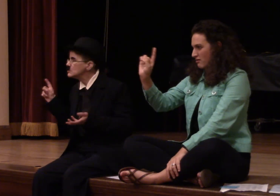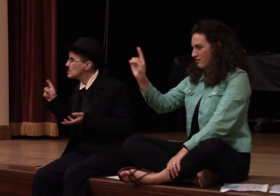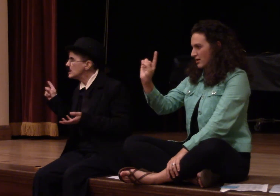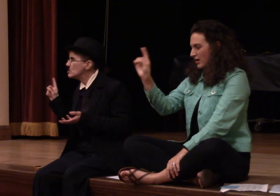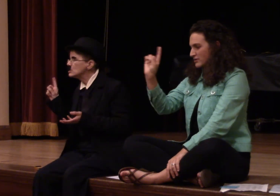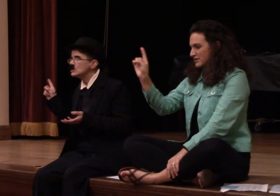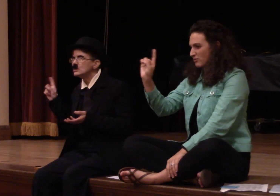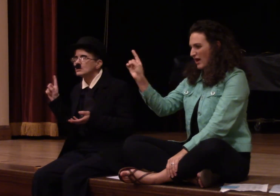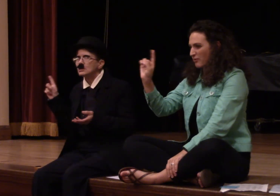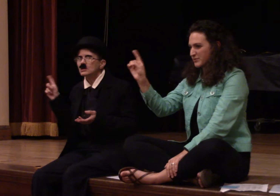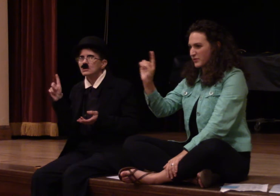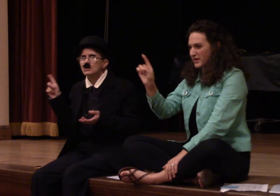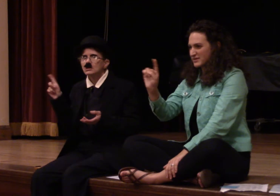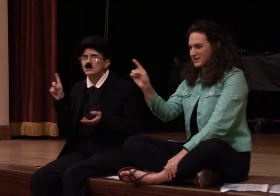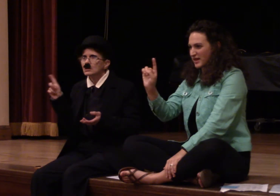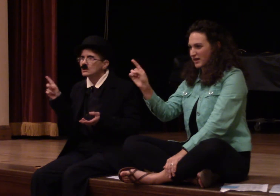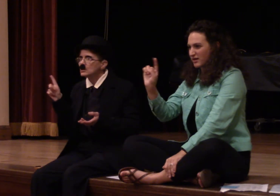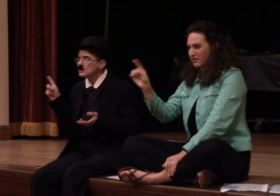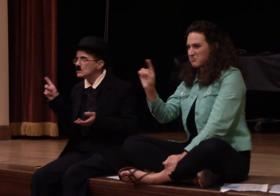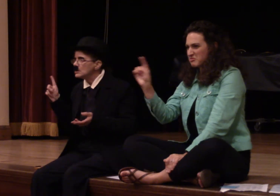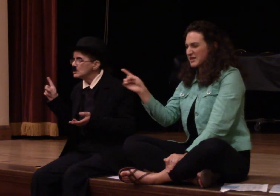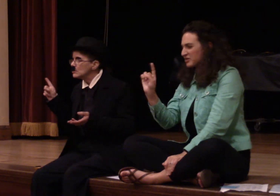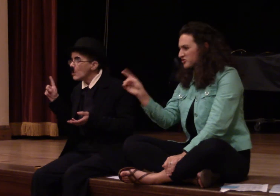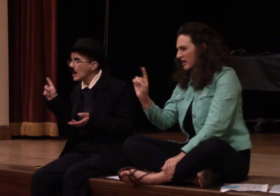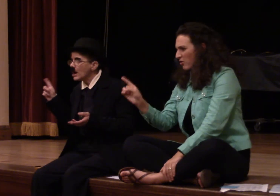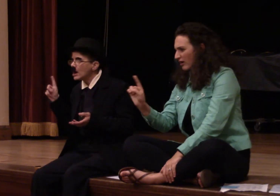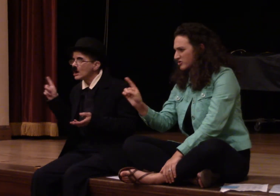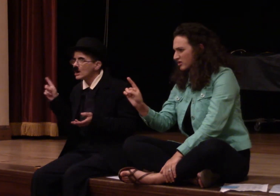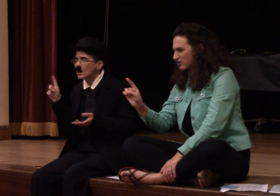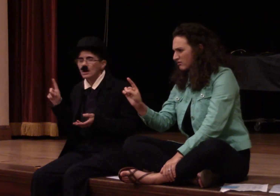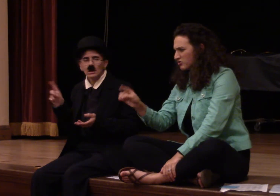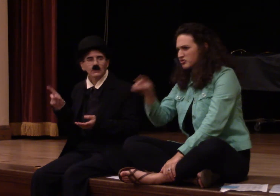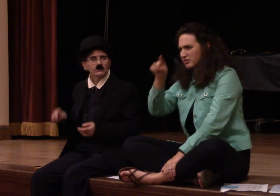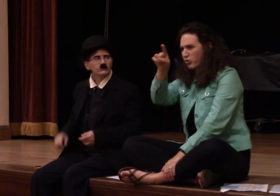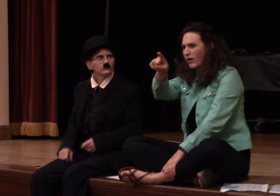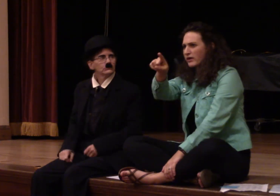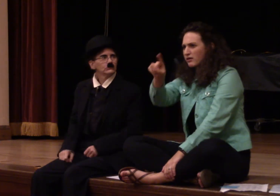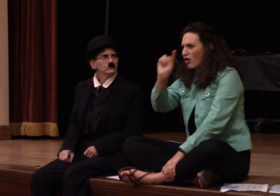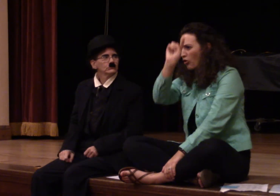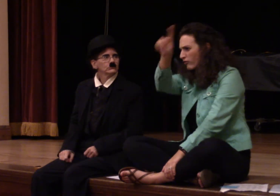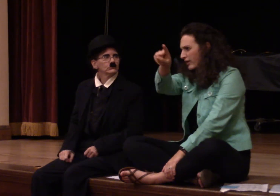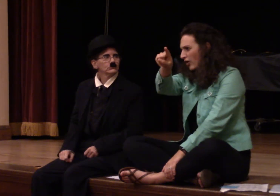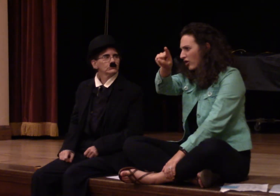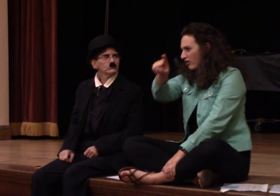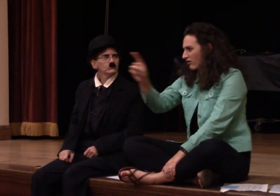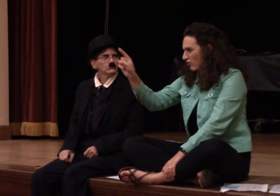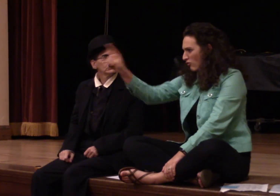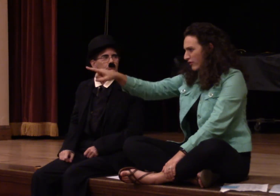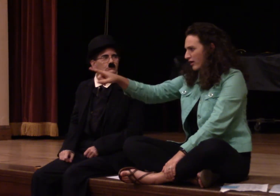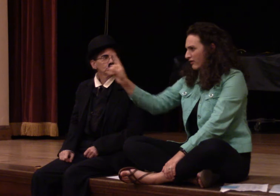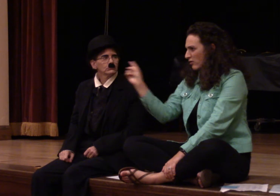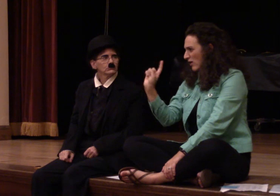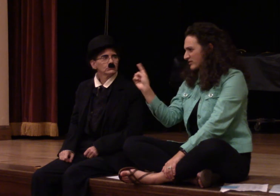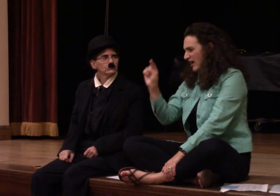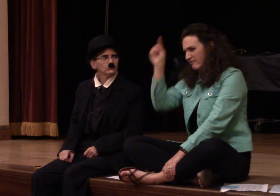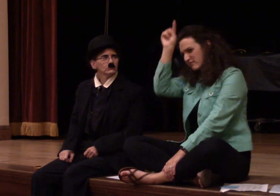And I always, what helps me with this is like, to answer that question, usually point over there, like where's that? It's over